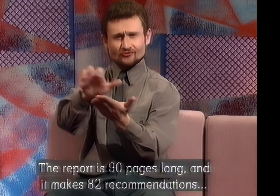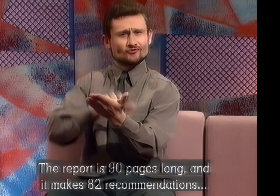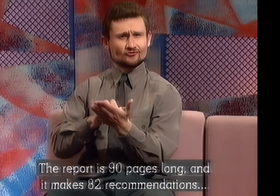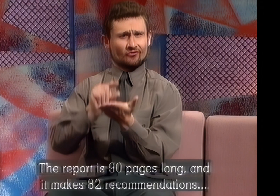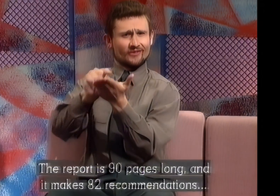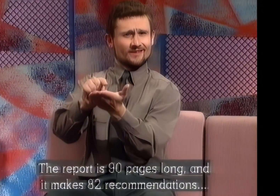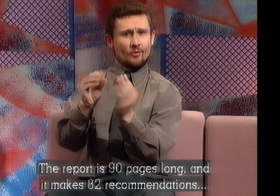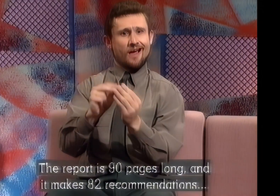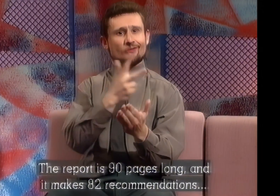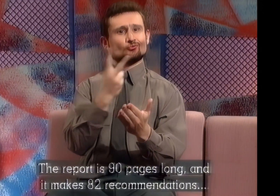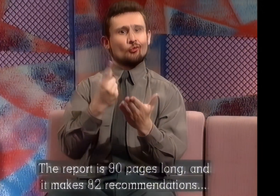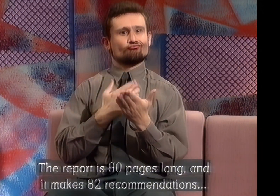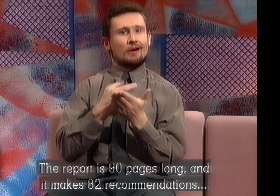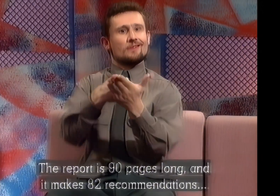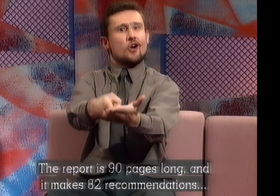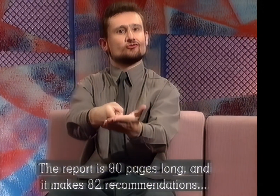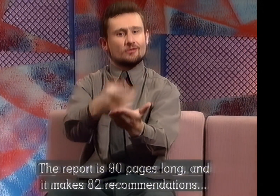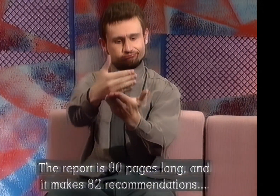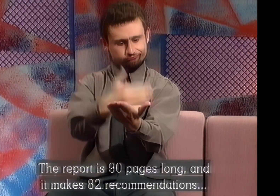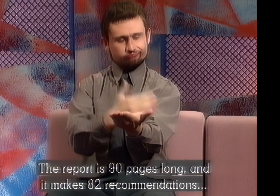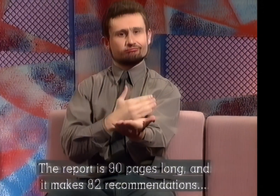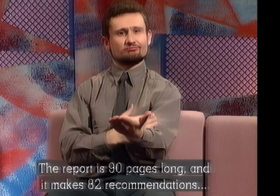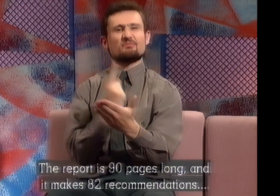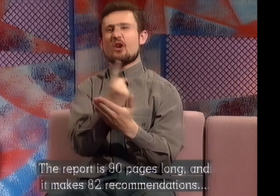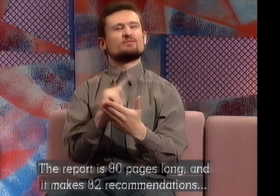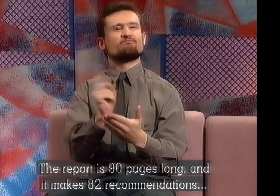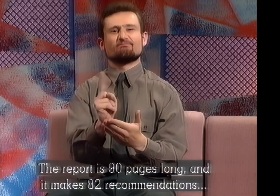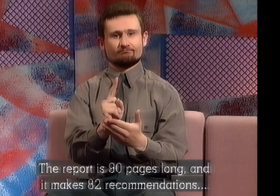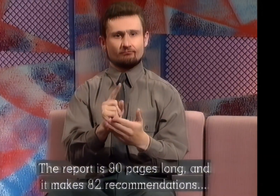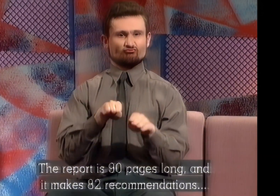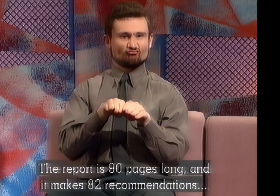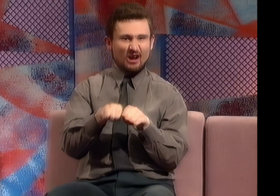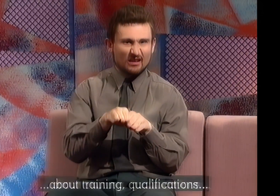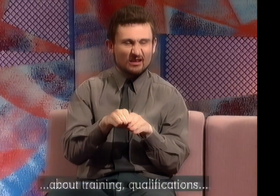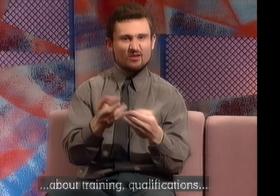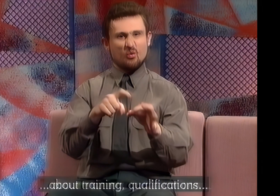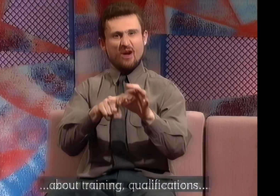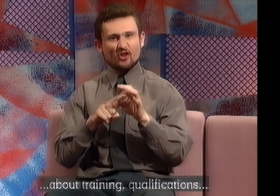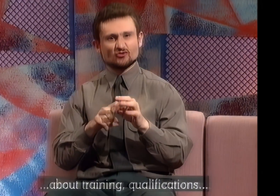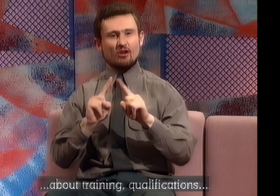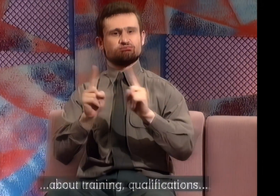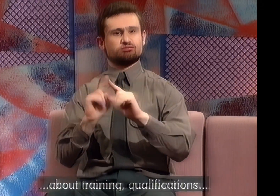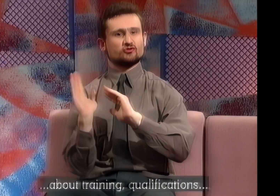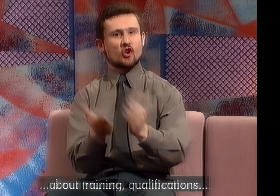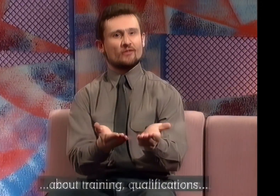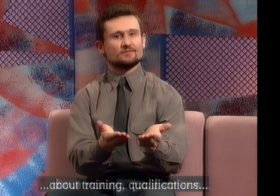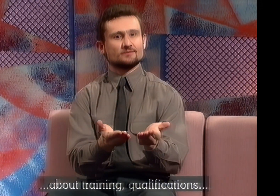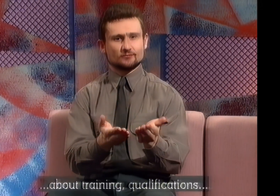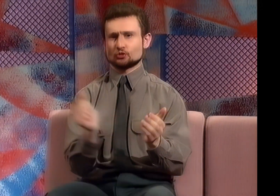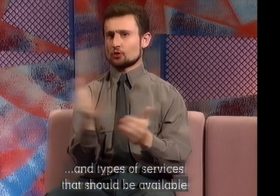The report is 90 pages long, and it makes 82 recommendations about training, qualifications and types